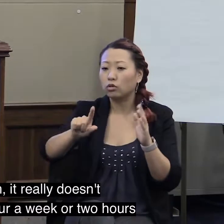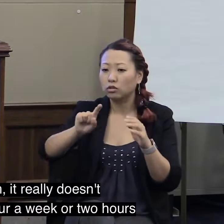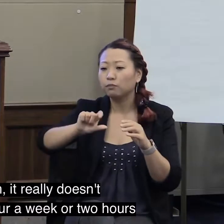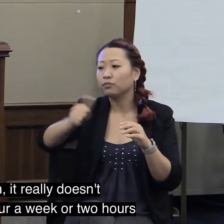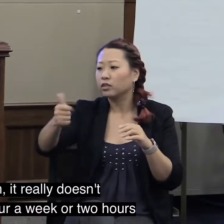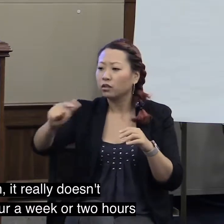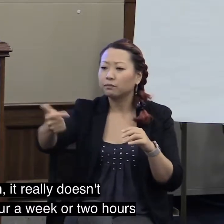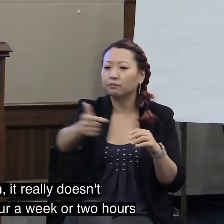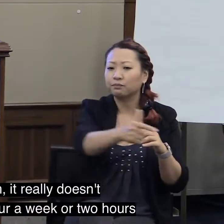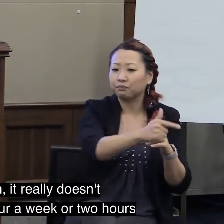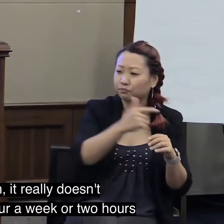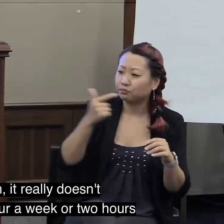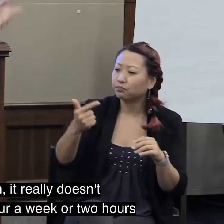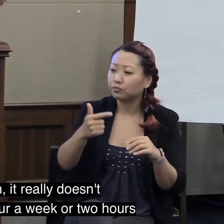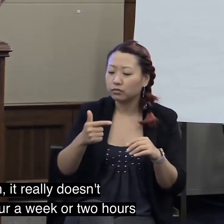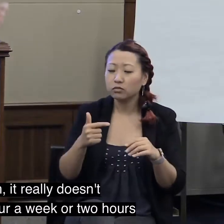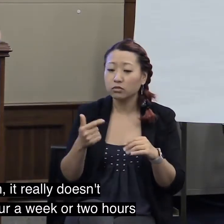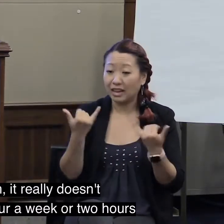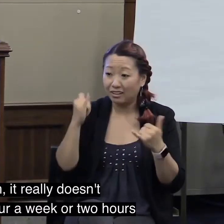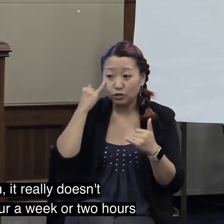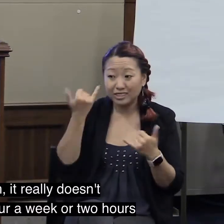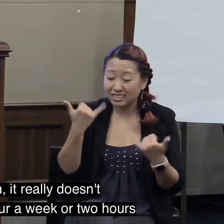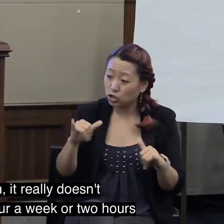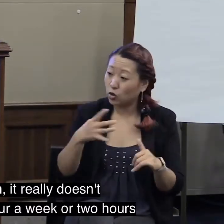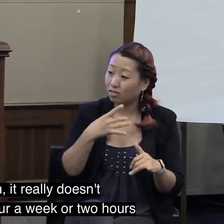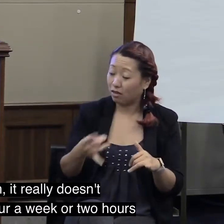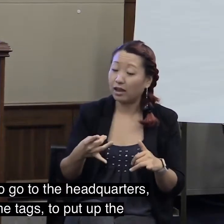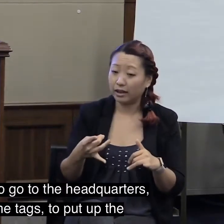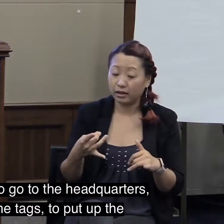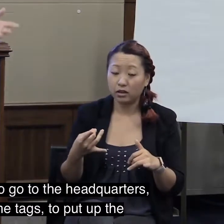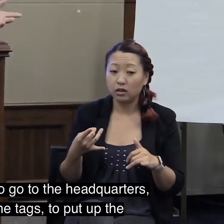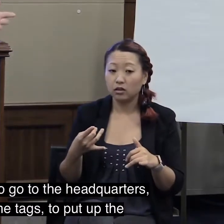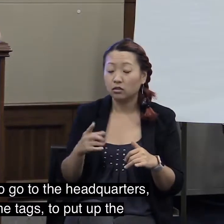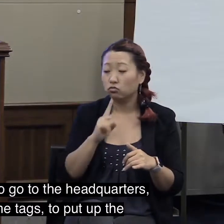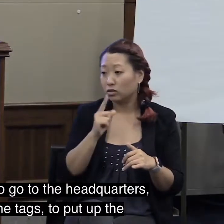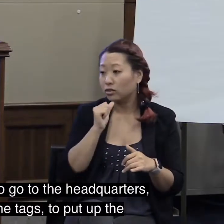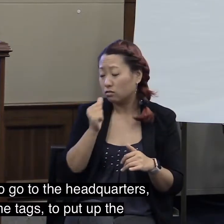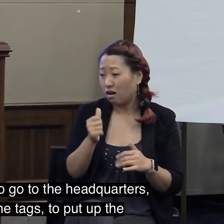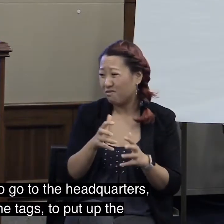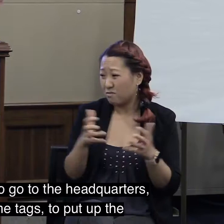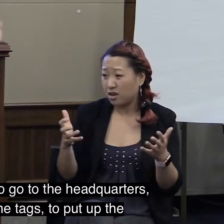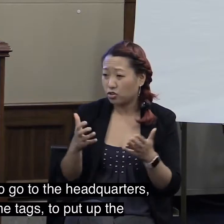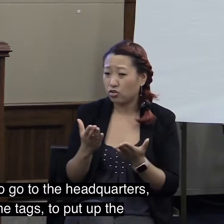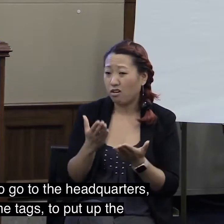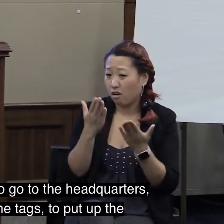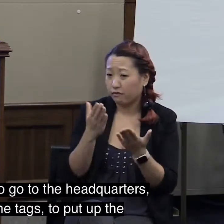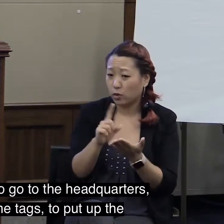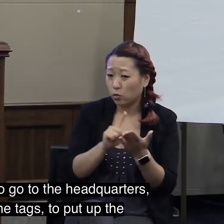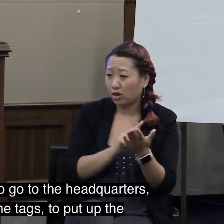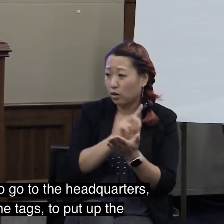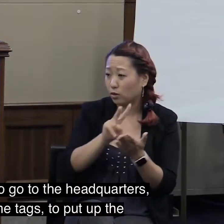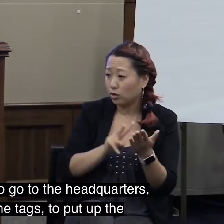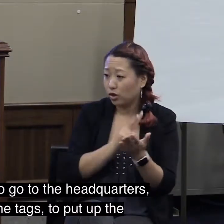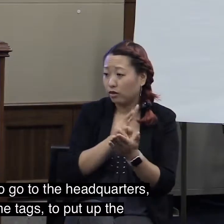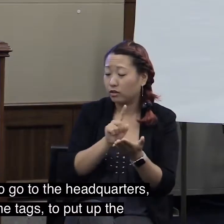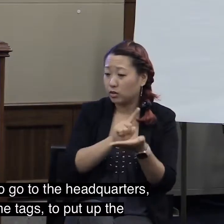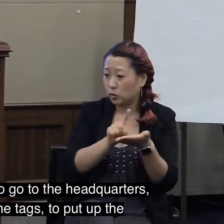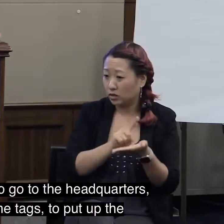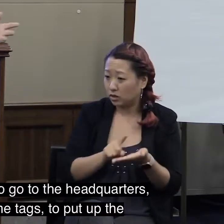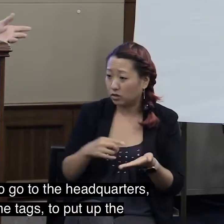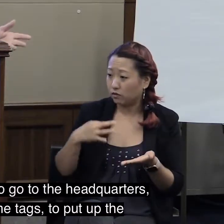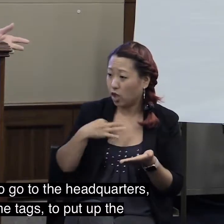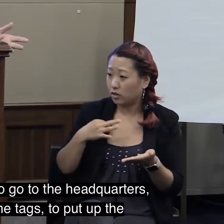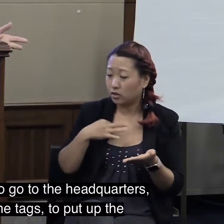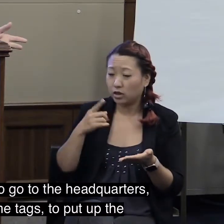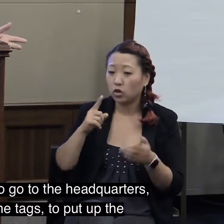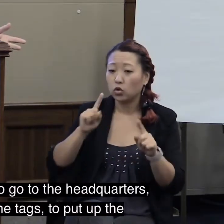really doesn't take much to offer an hour a week or 2 hours a week for the campaign, to go to the headquarters, to go to